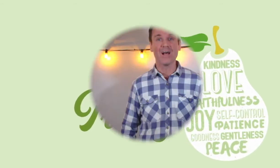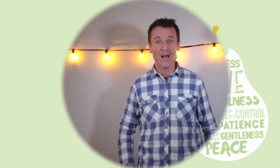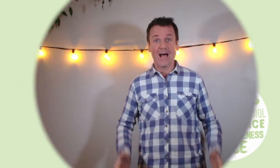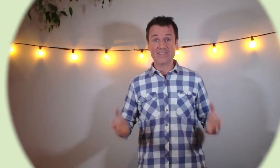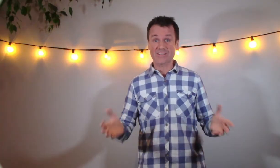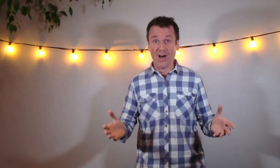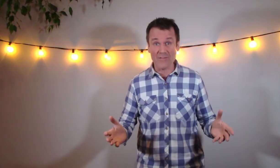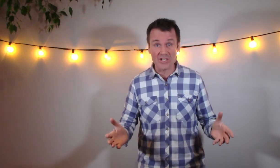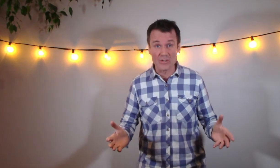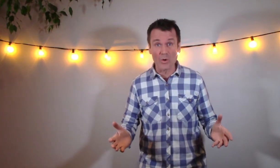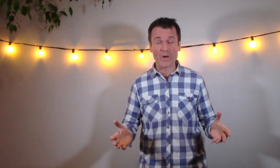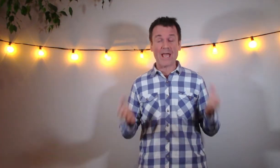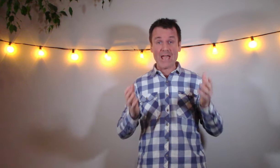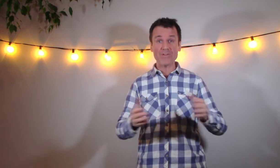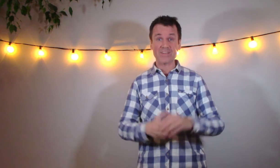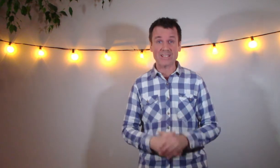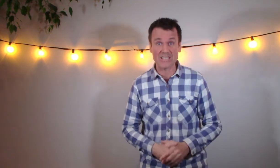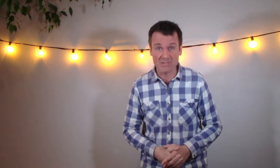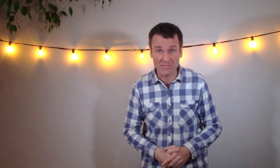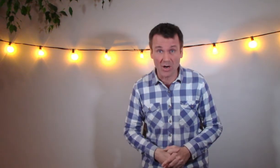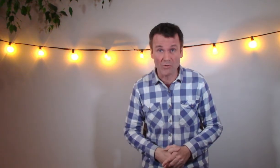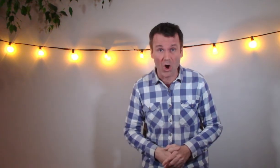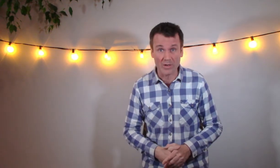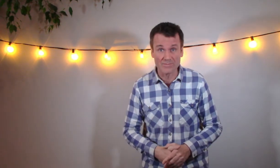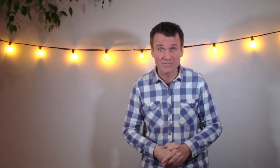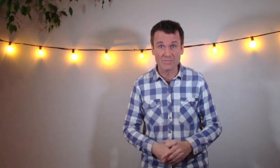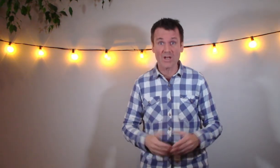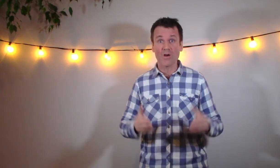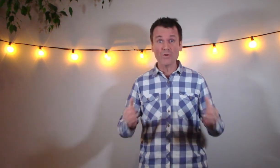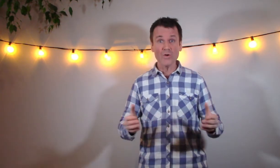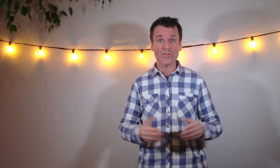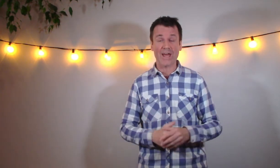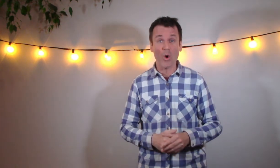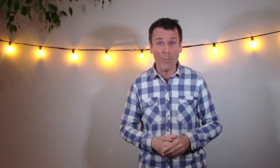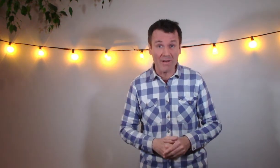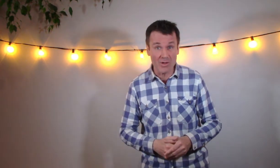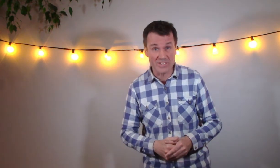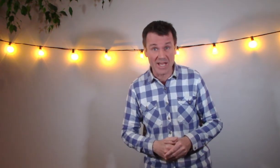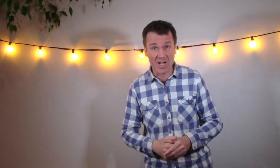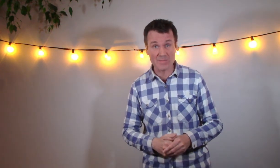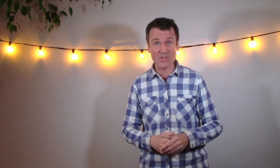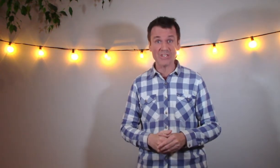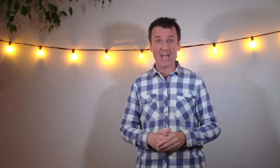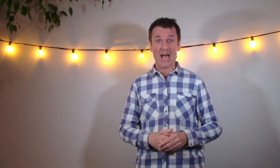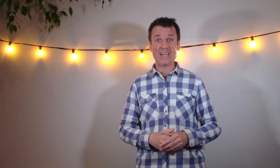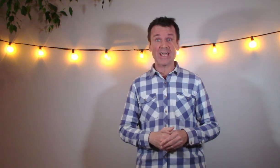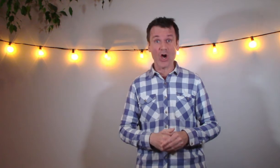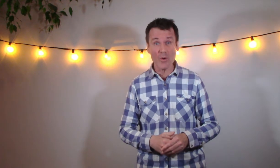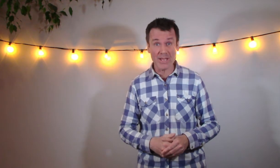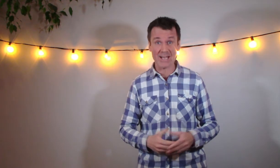At the start of our story, everything seems to have gone wrong. Ruth and Orpah lost their husbands, and Naomi has